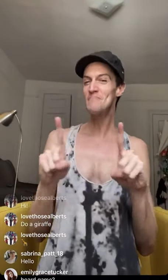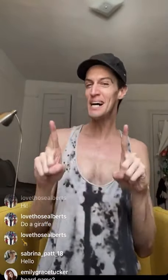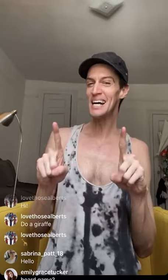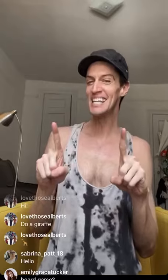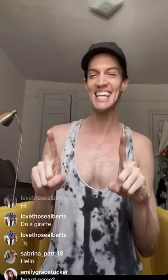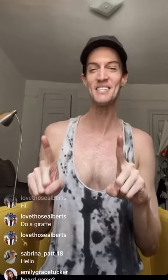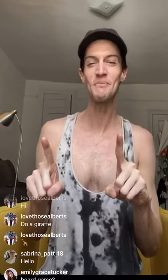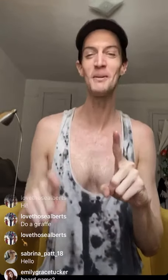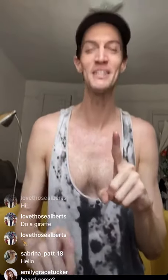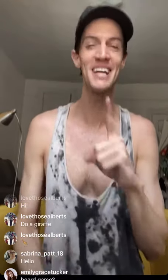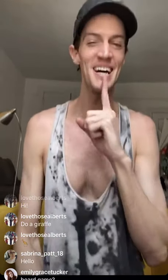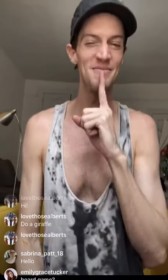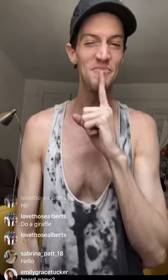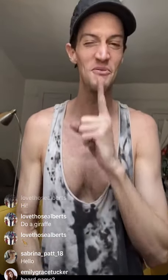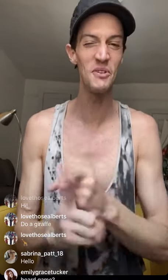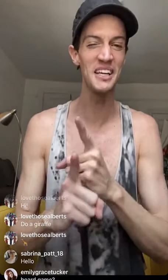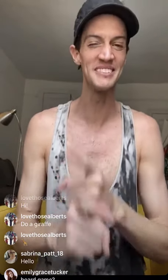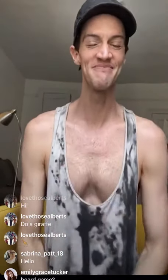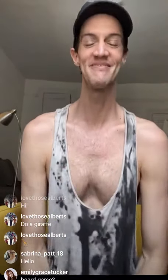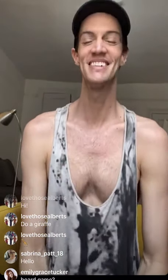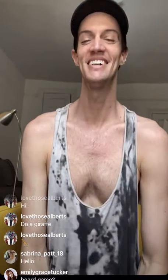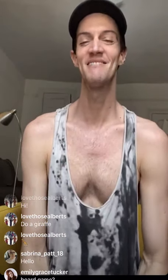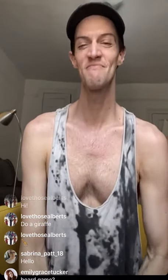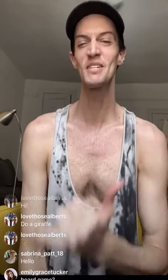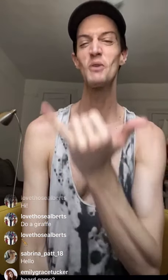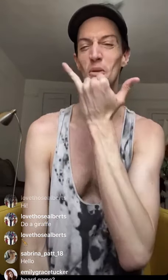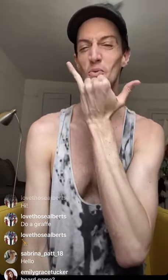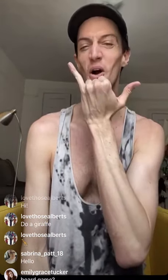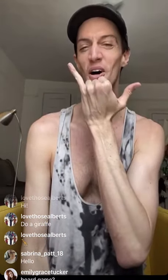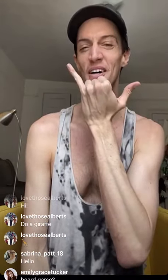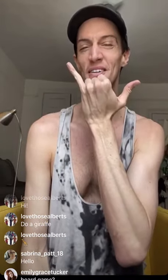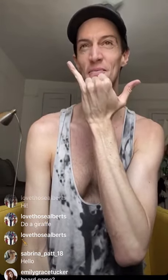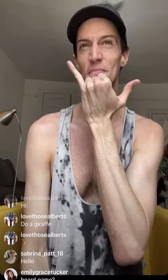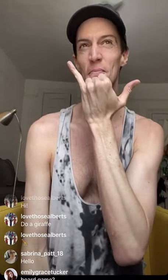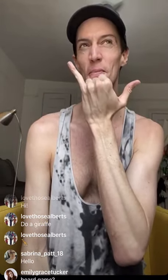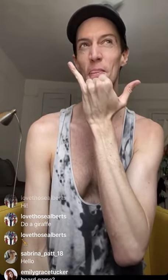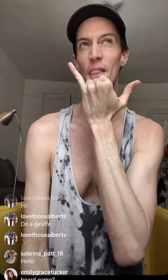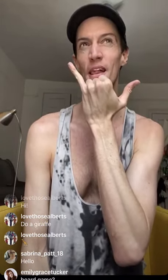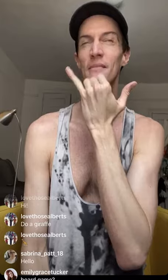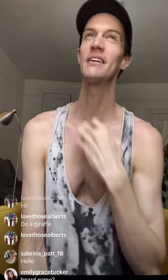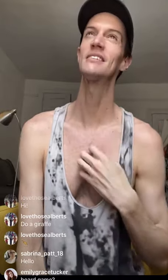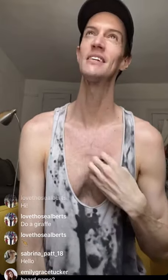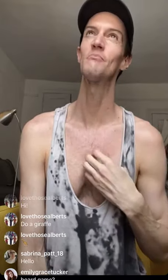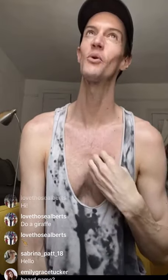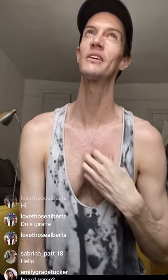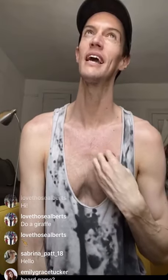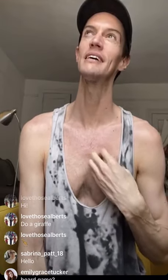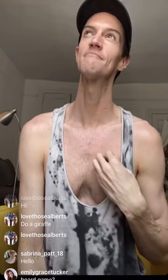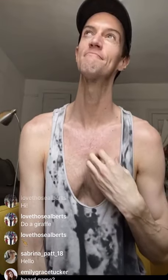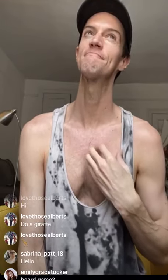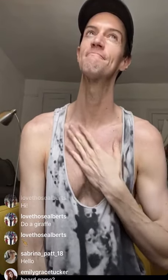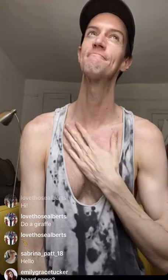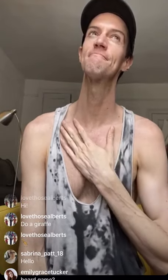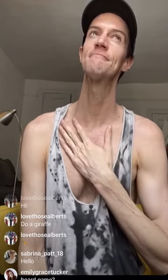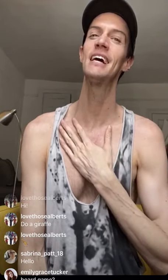But that's probably not right. That's probably wrong. Let's see, board game. I don't know,